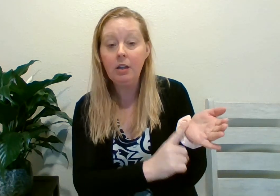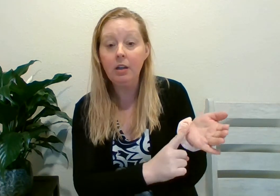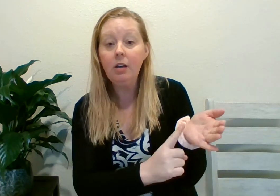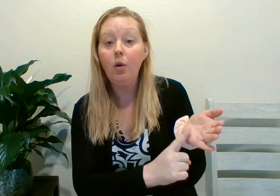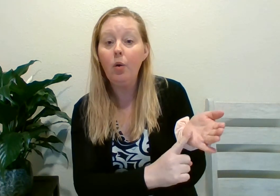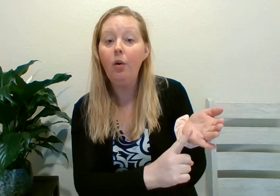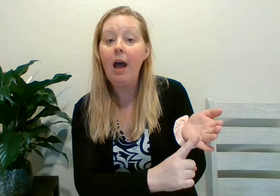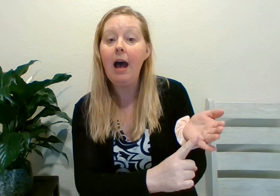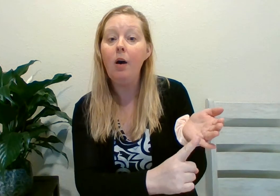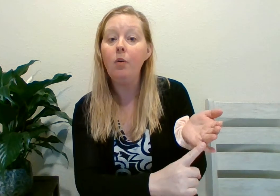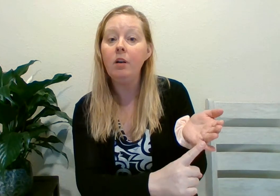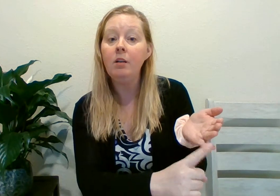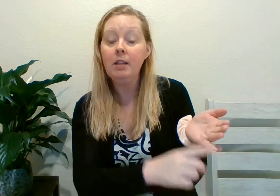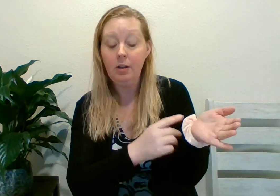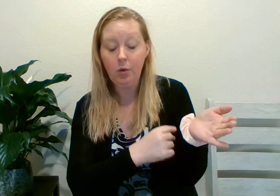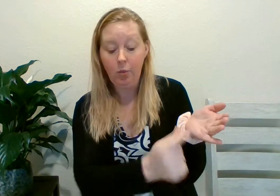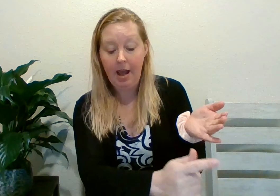G. R. Ow. Nd. Ground.